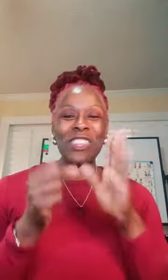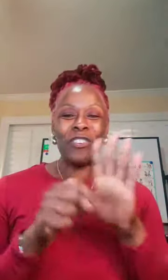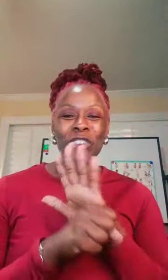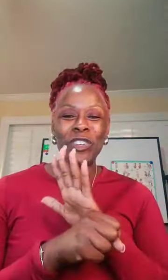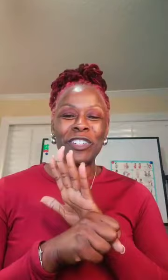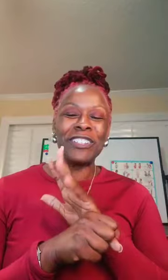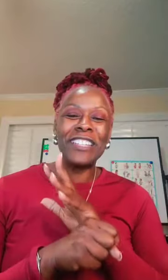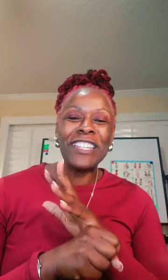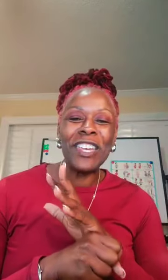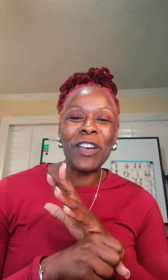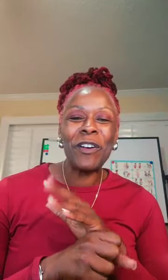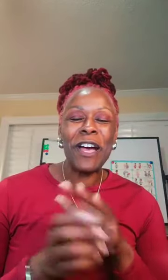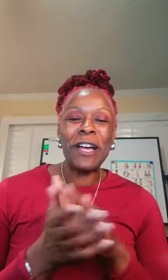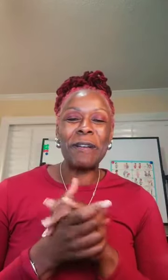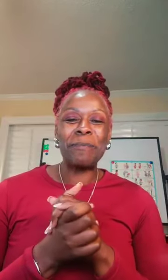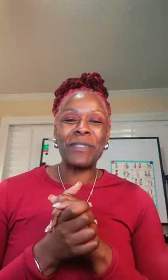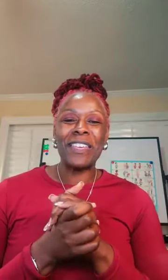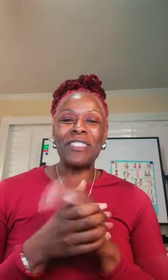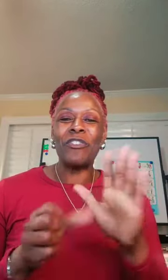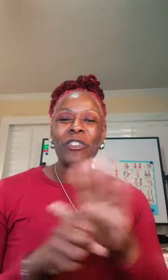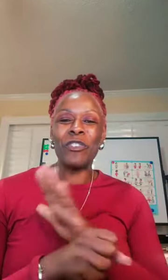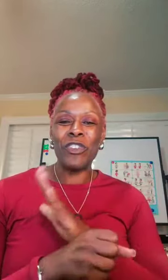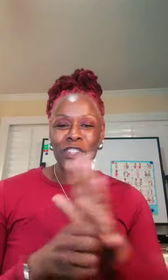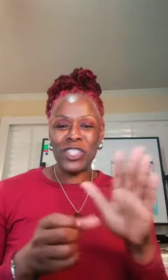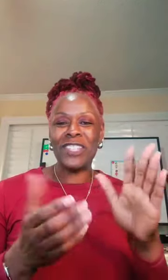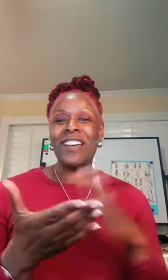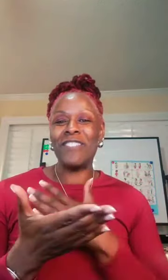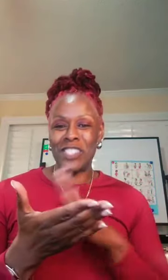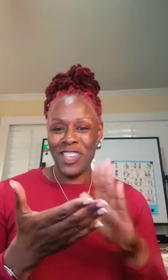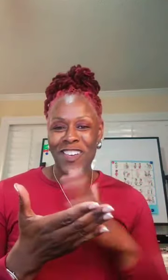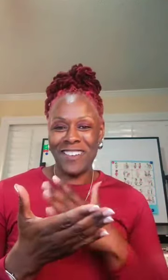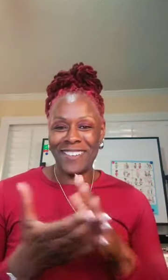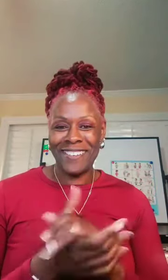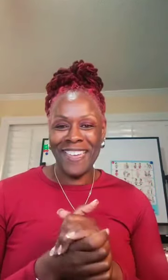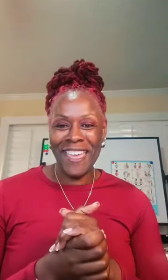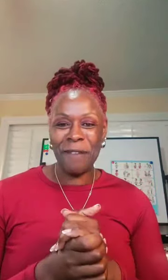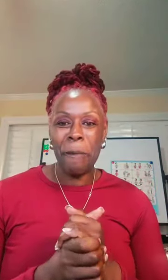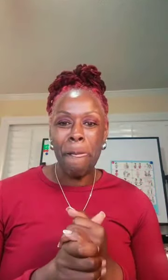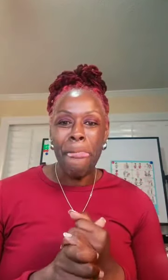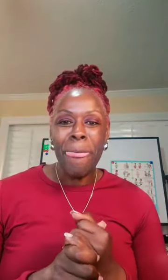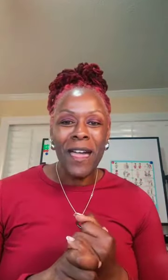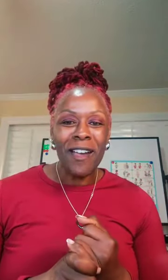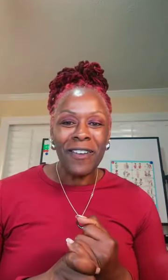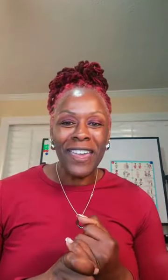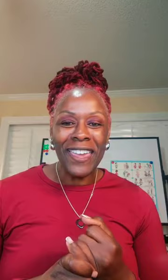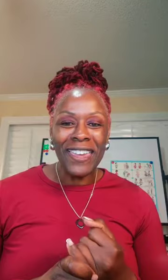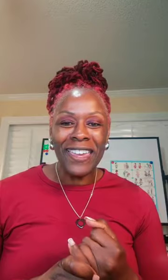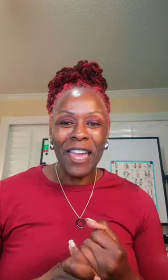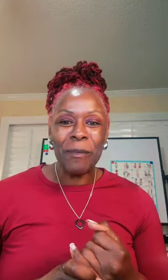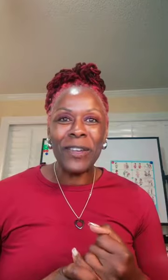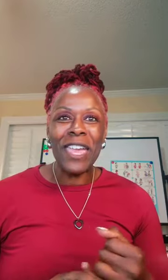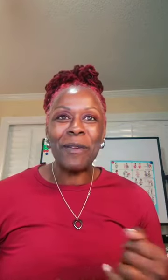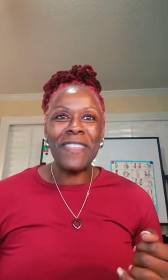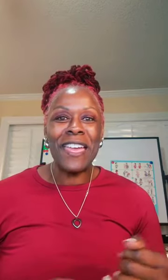full, the full version of the song. Okay. All right. And I'm okay with that